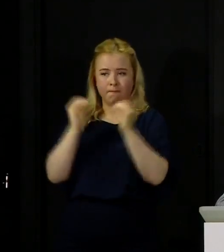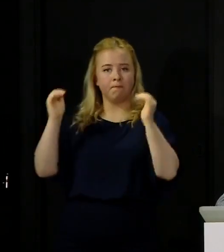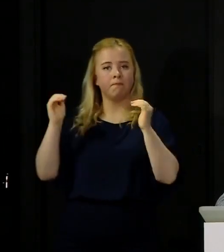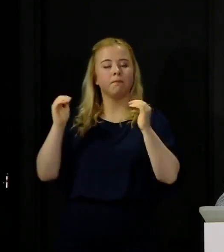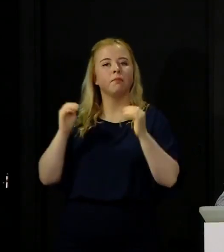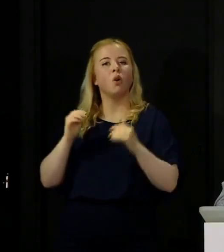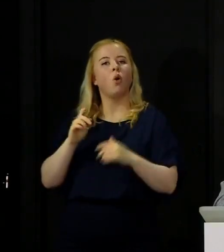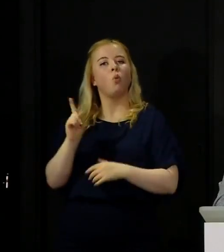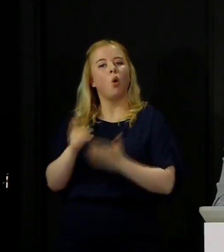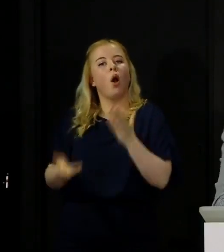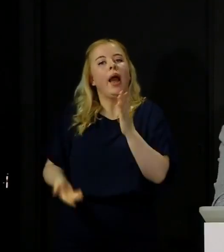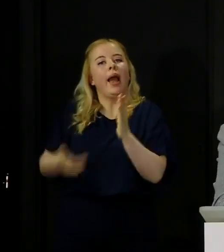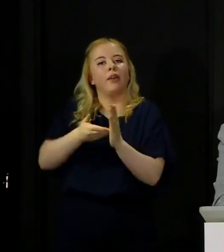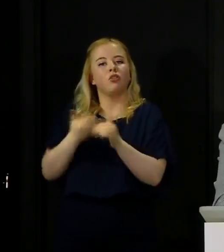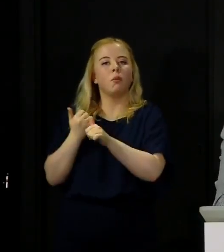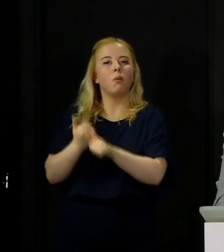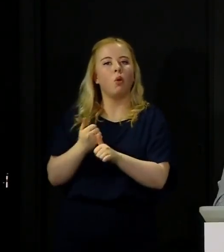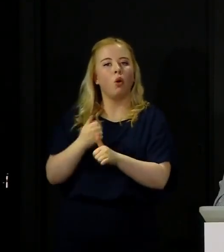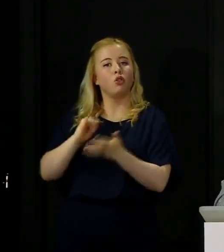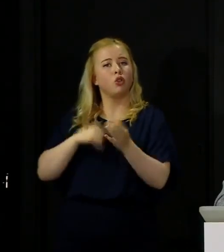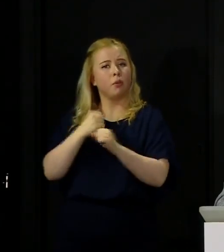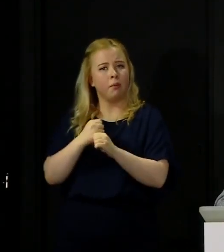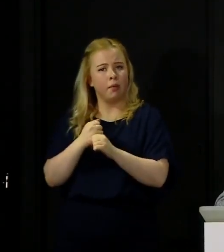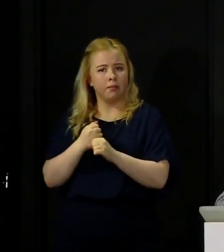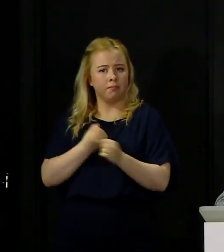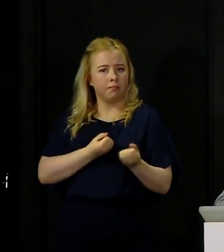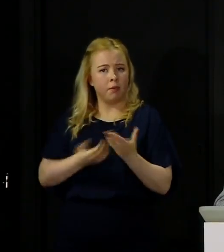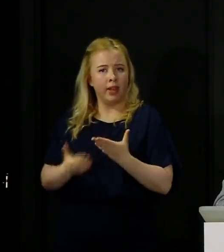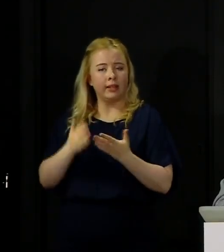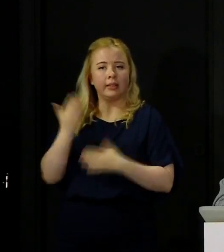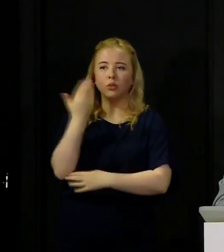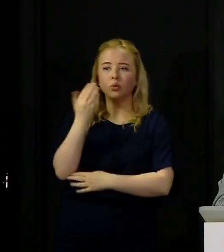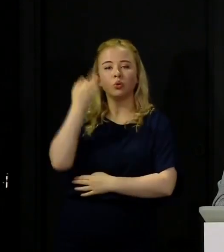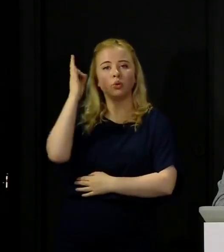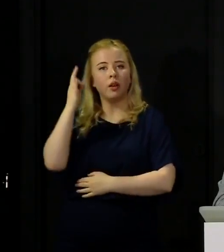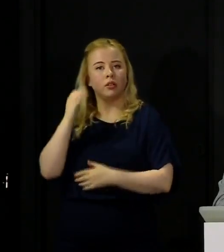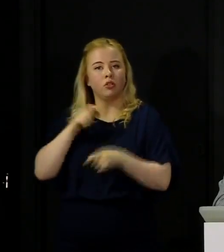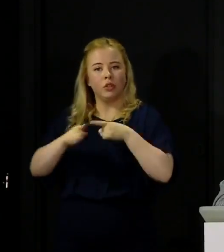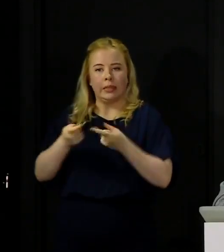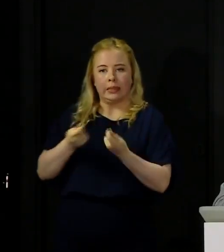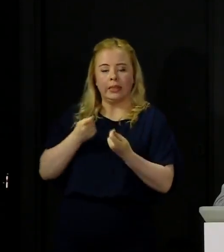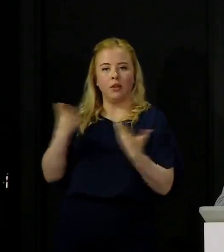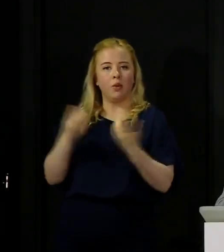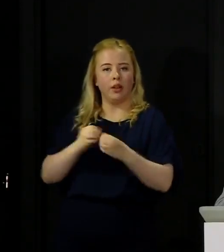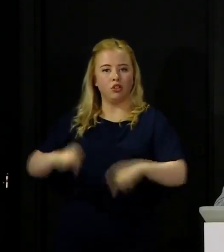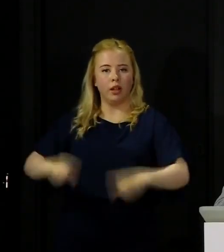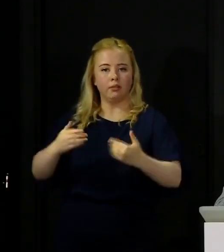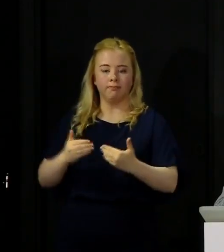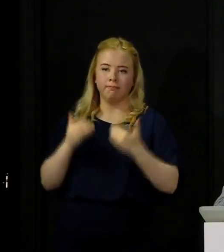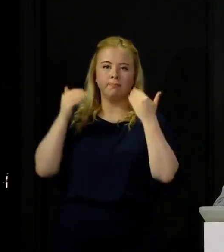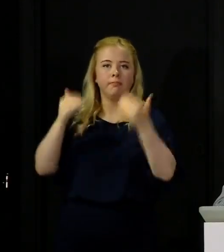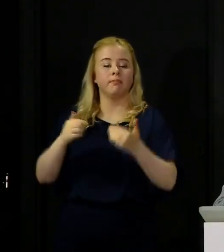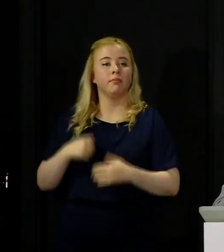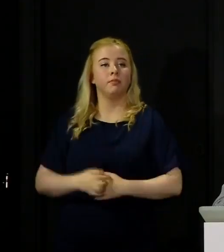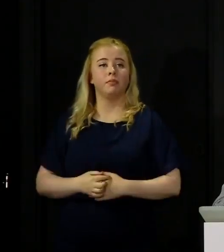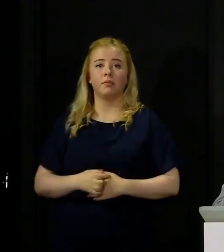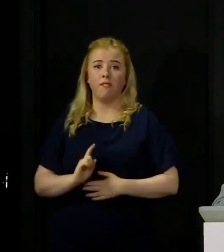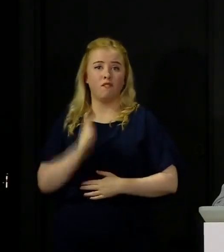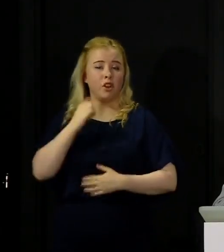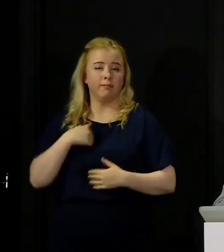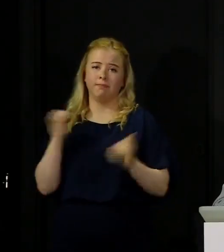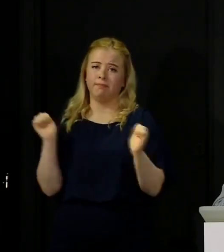the Scottish Government providing to schools and councils to help them cope with the challenges ahead? Well, firstly, I agree that